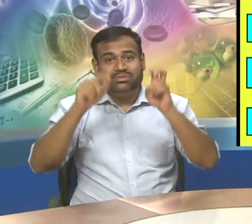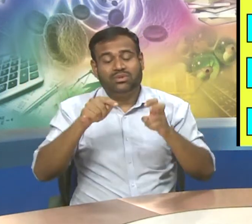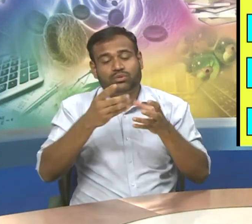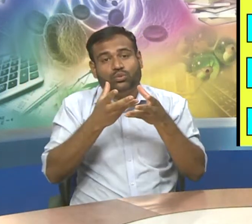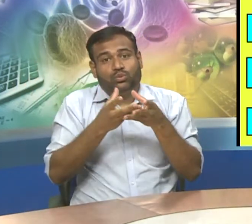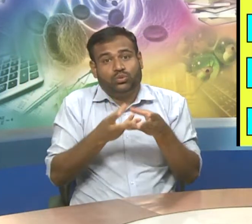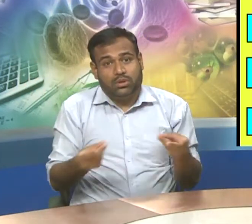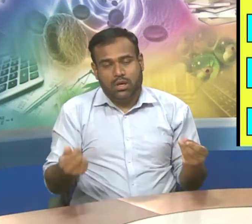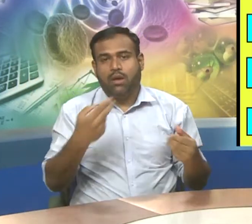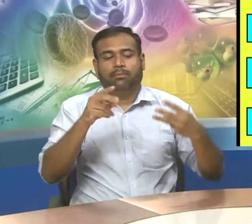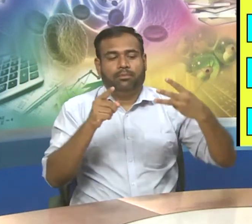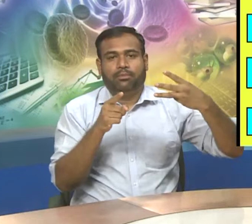and thereafter a new